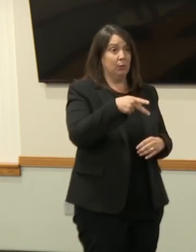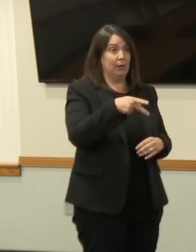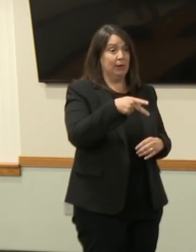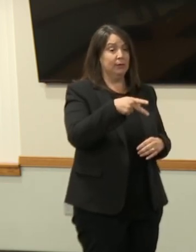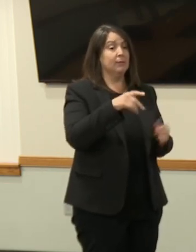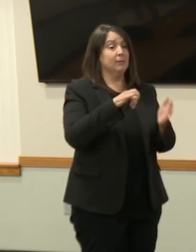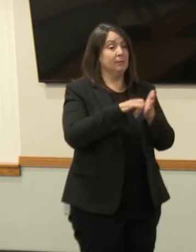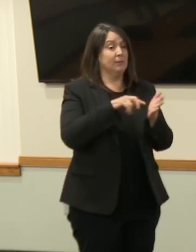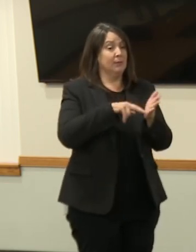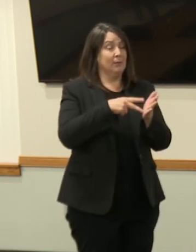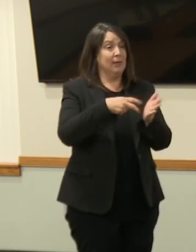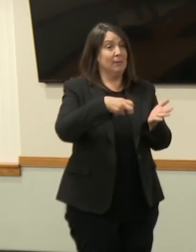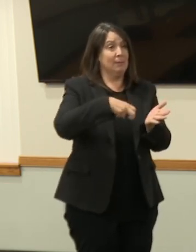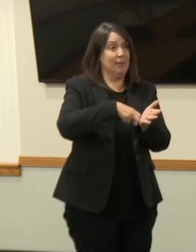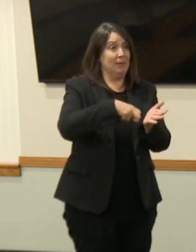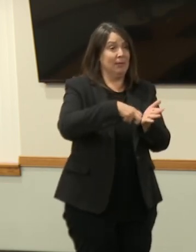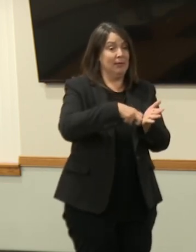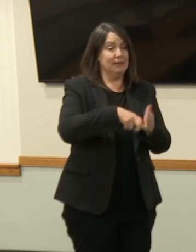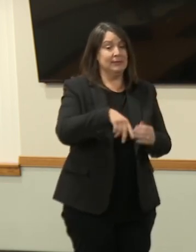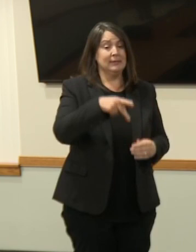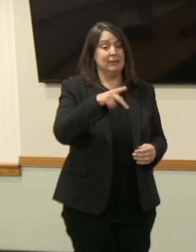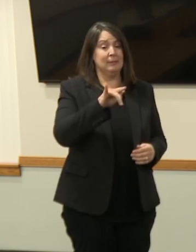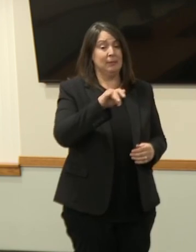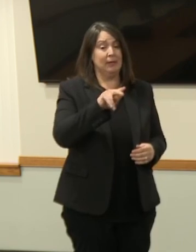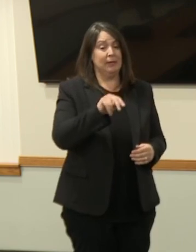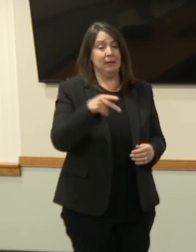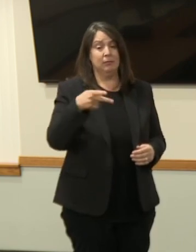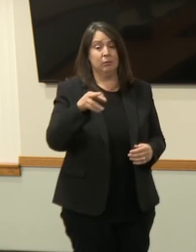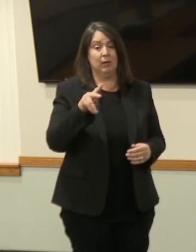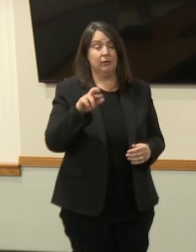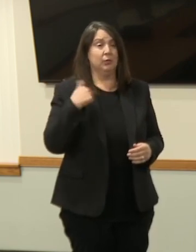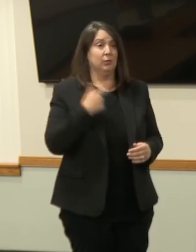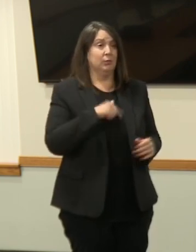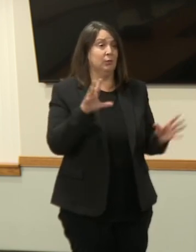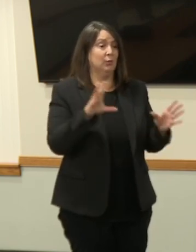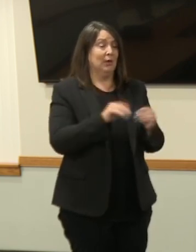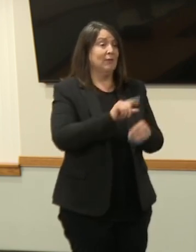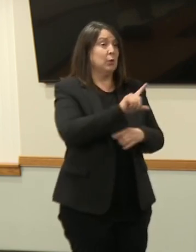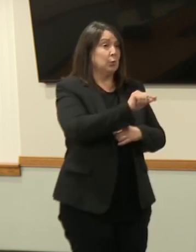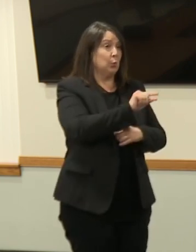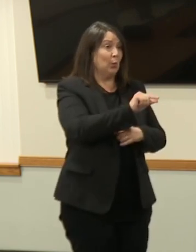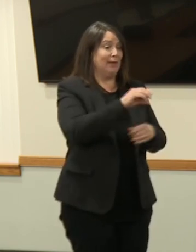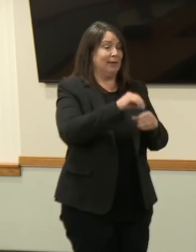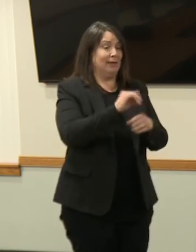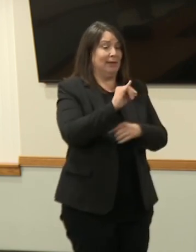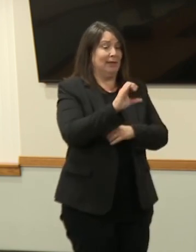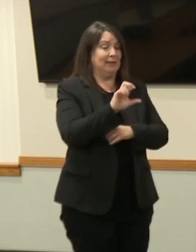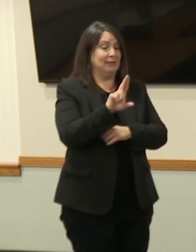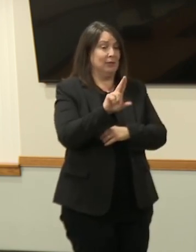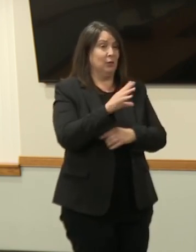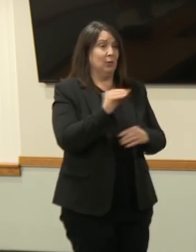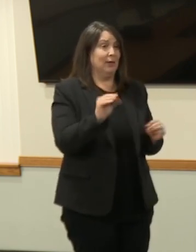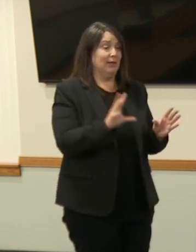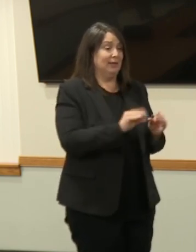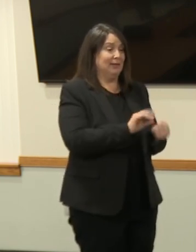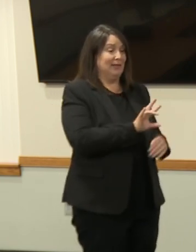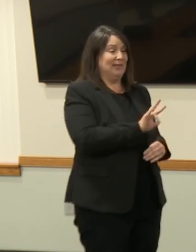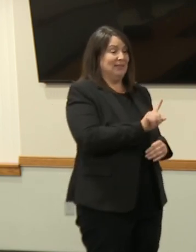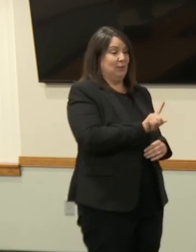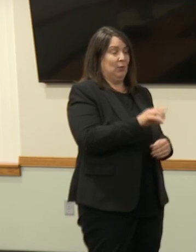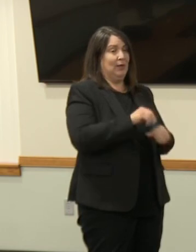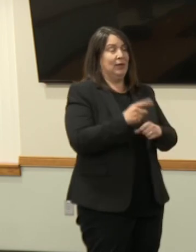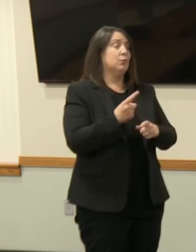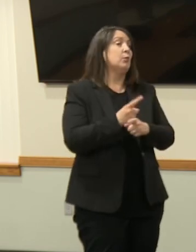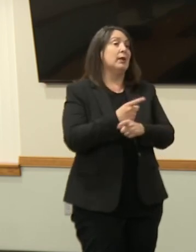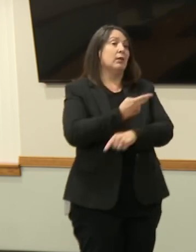which includes Methodist, Pekin, and Proctor, we currently have 20 individuals in the ICU and 71 in